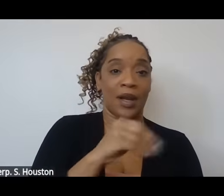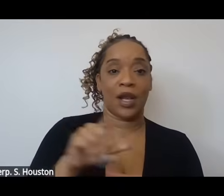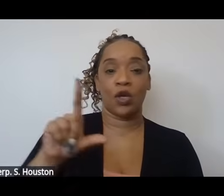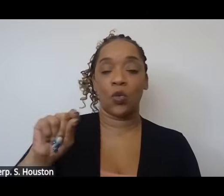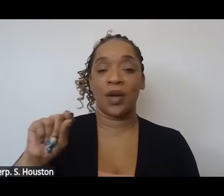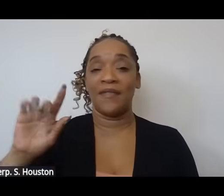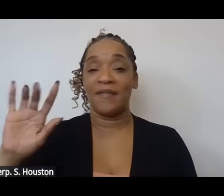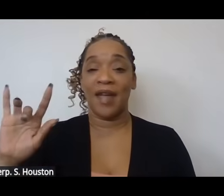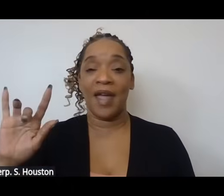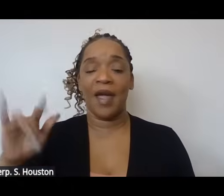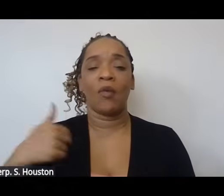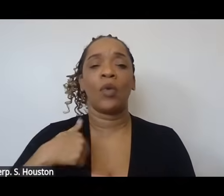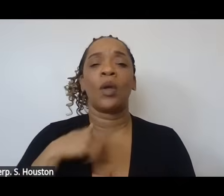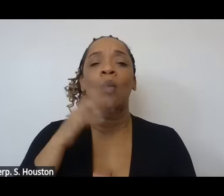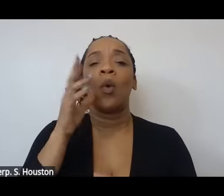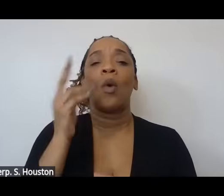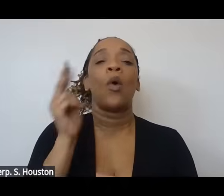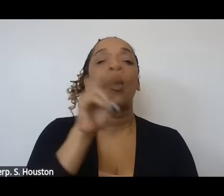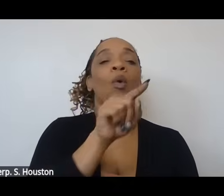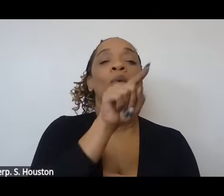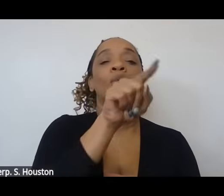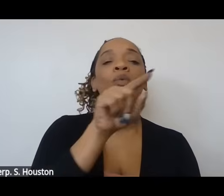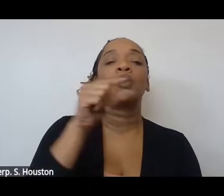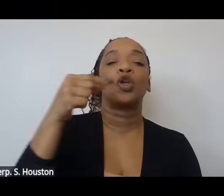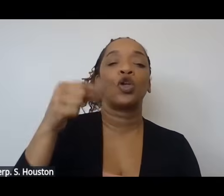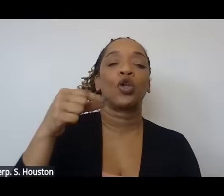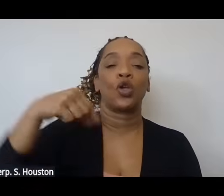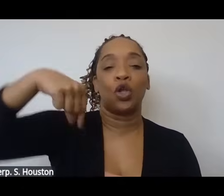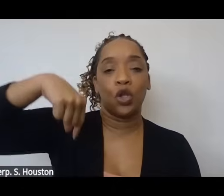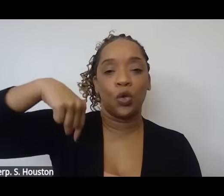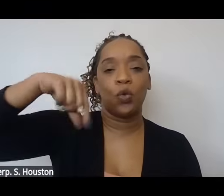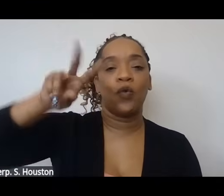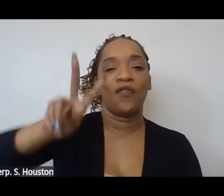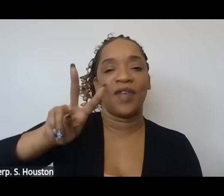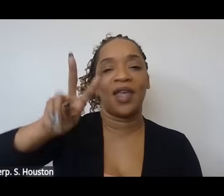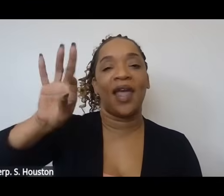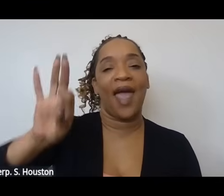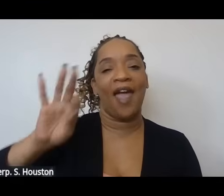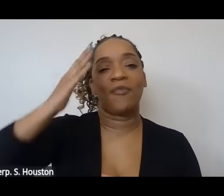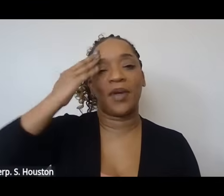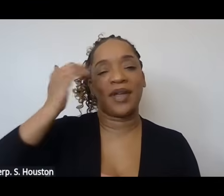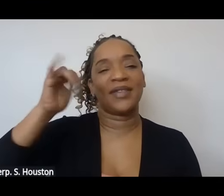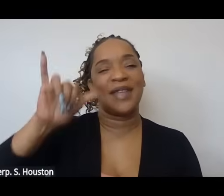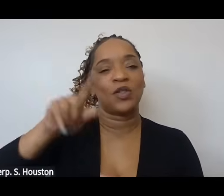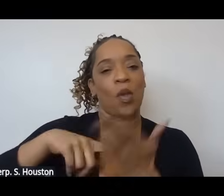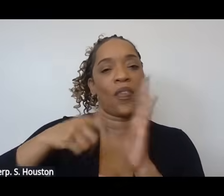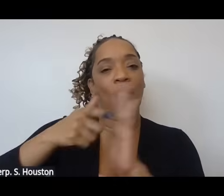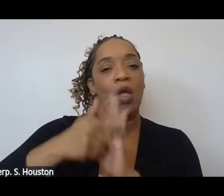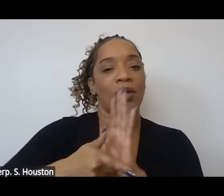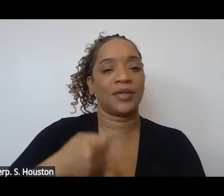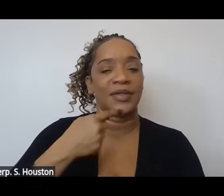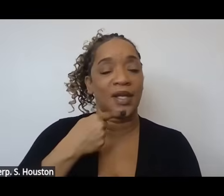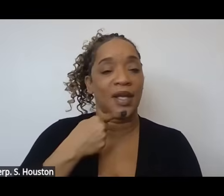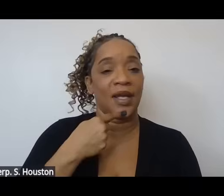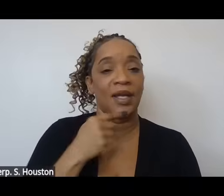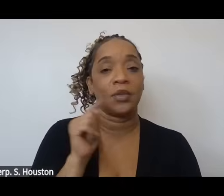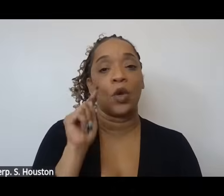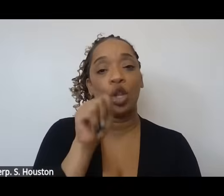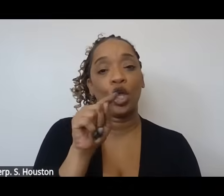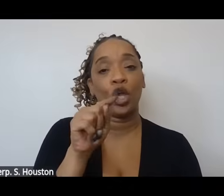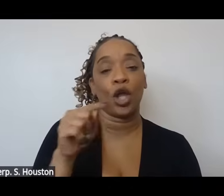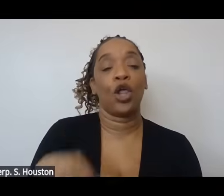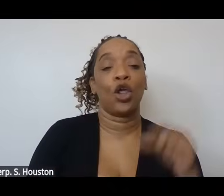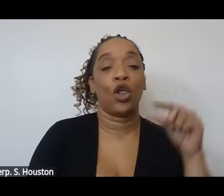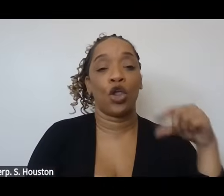QBF to determine the match because that's what the law mandates. So we're going to look at QBF and we're going to see, does the signature in front of us